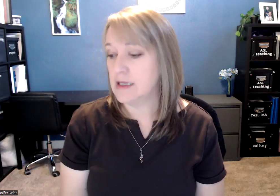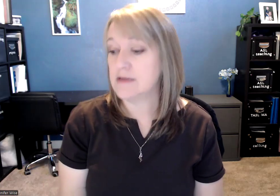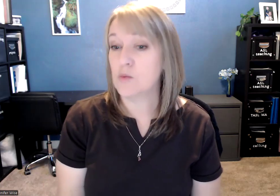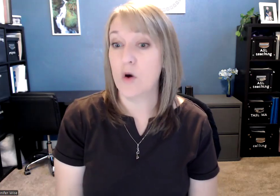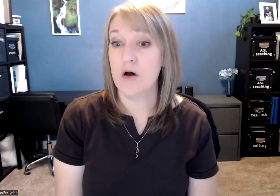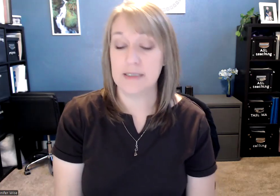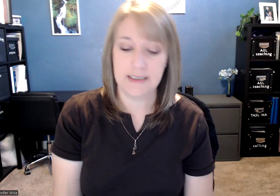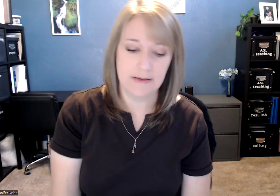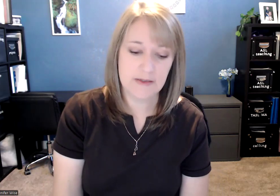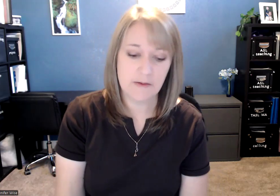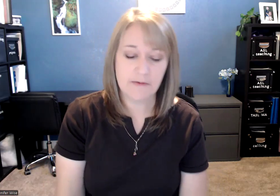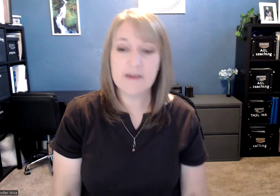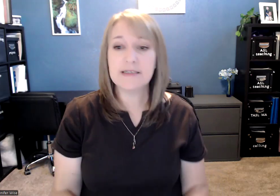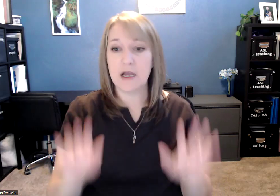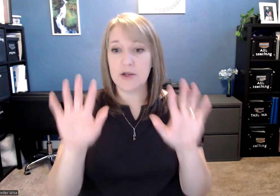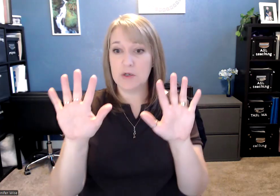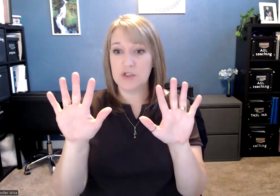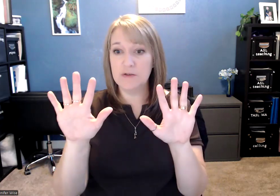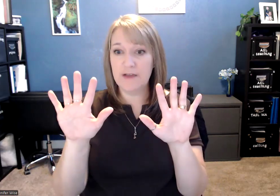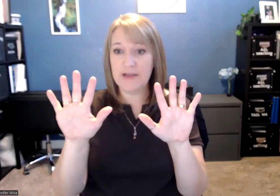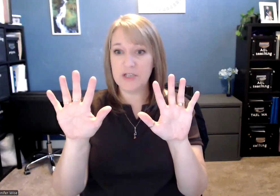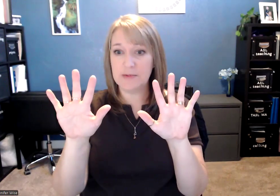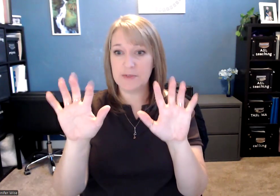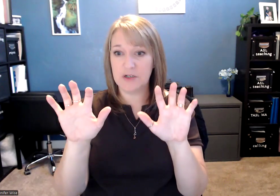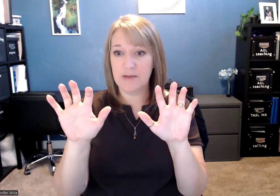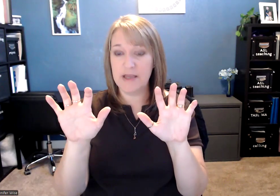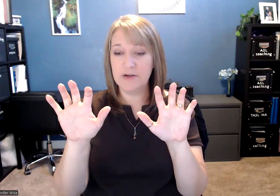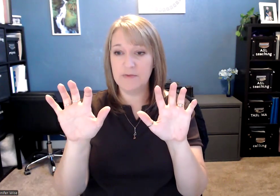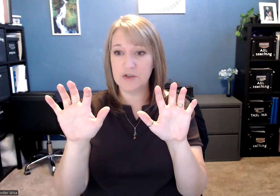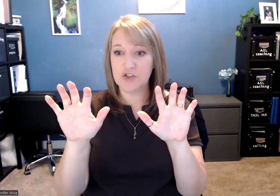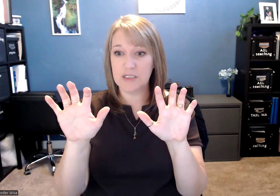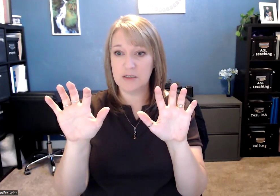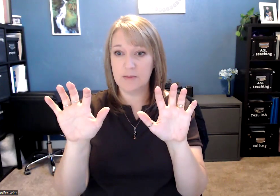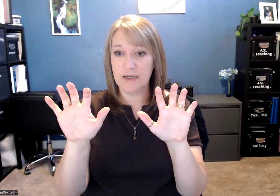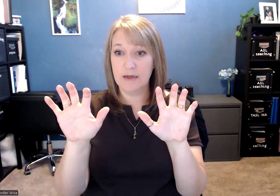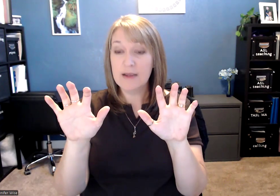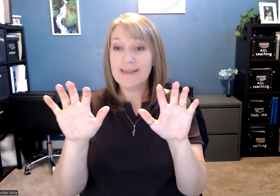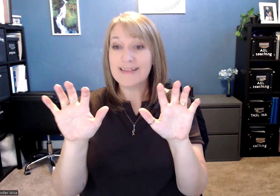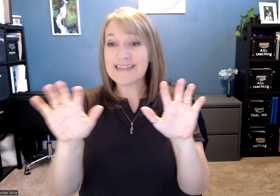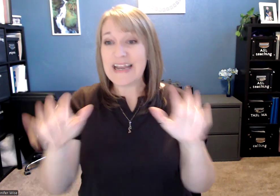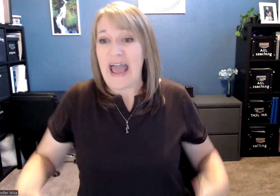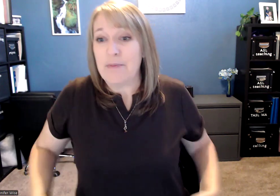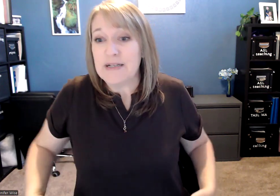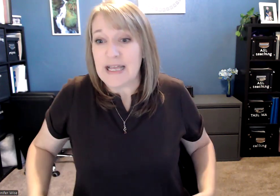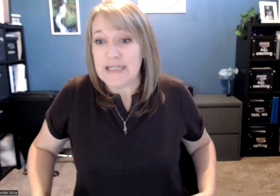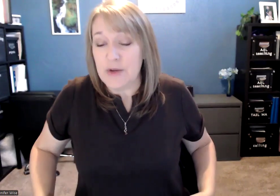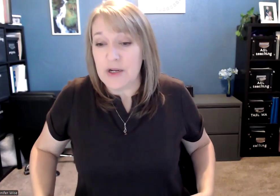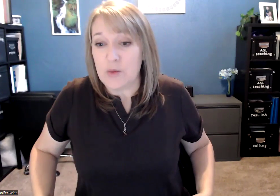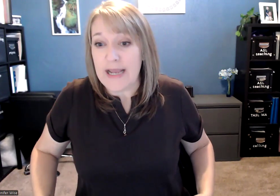is want. So for this sign, you want two five hand shapes, but you're going to bend your fingers just a little bit. This sign happens down at your